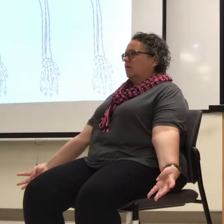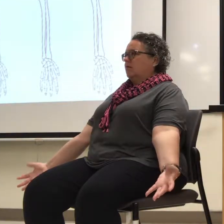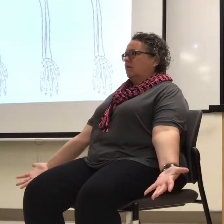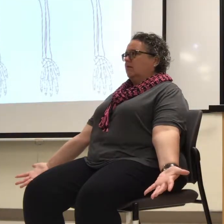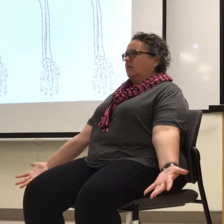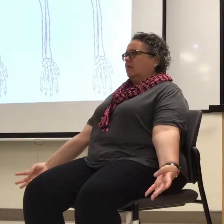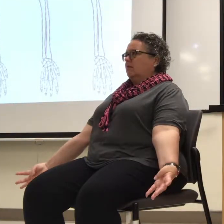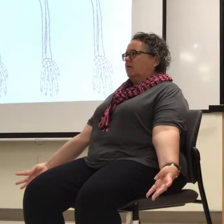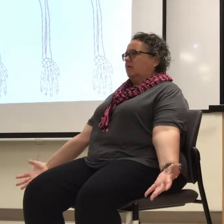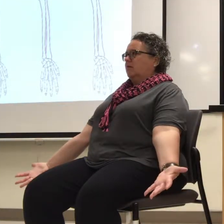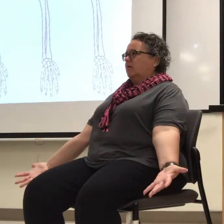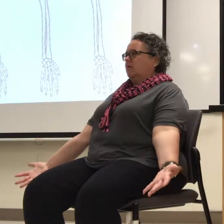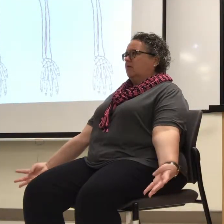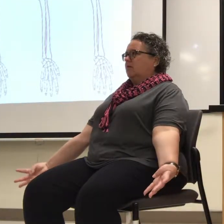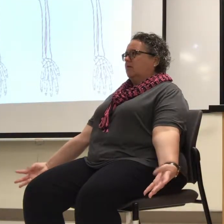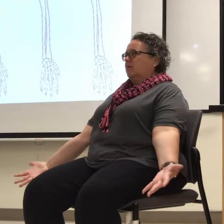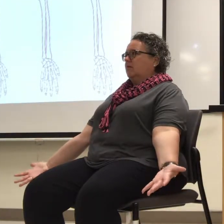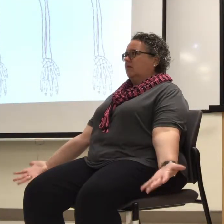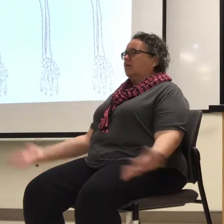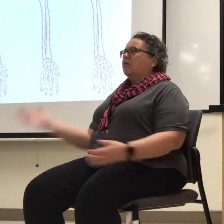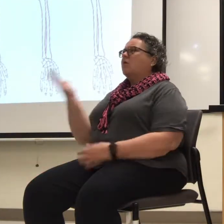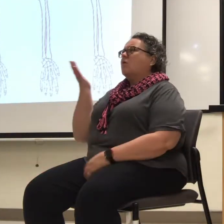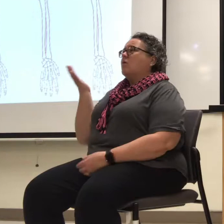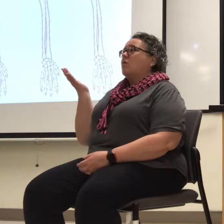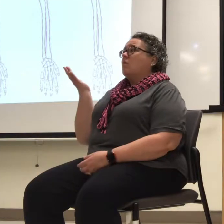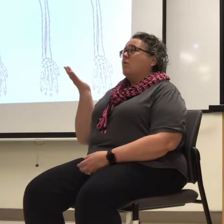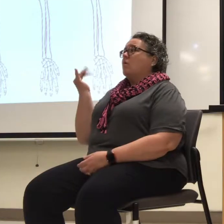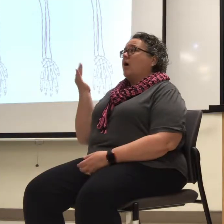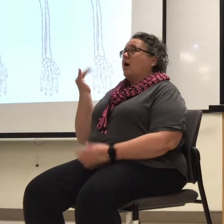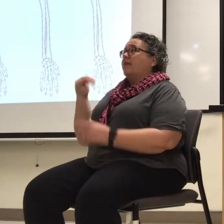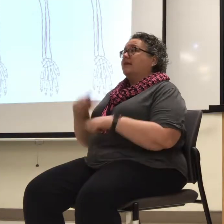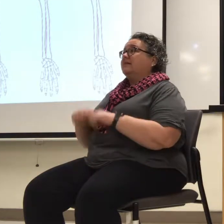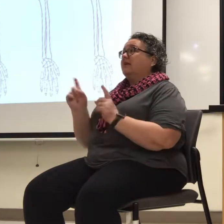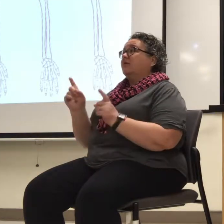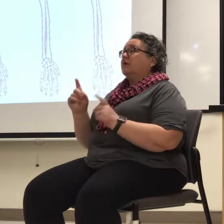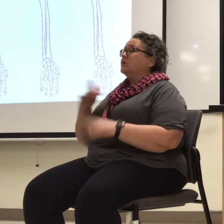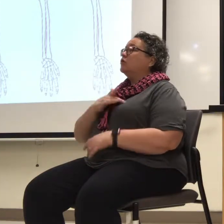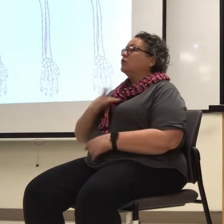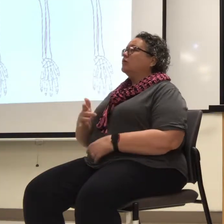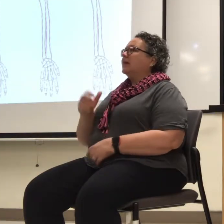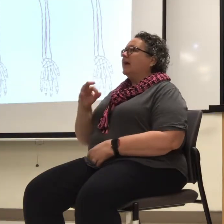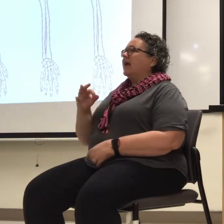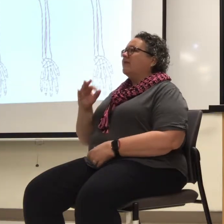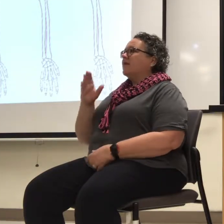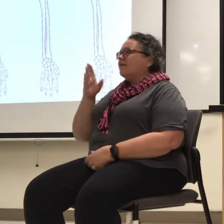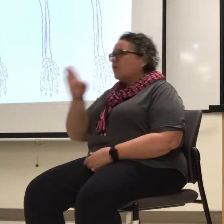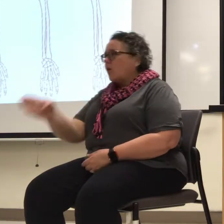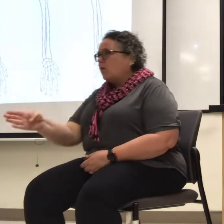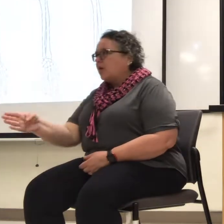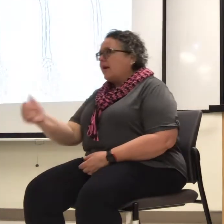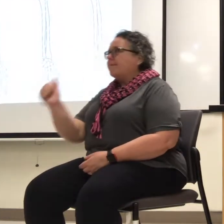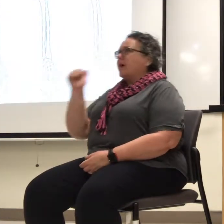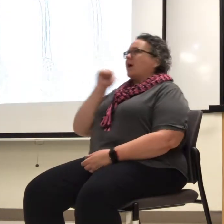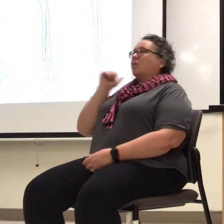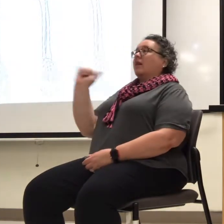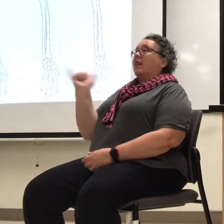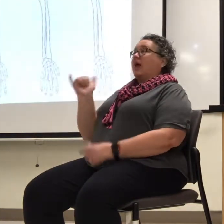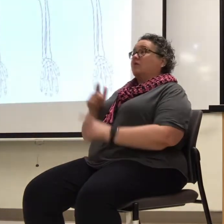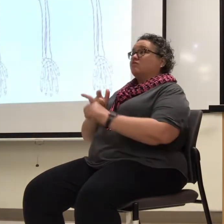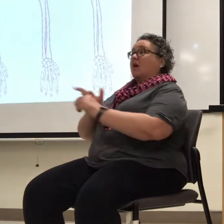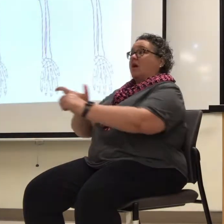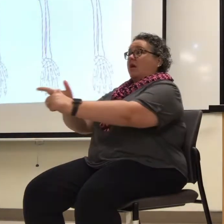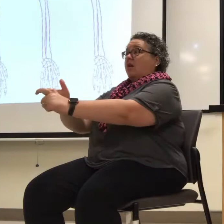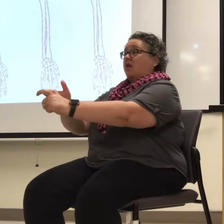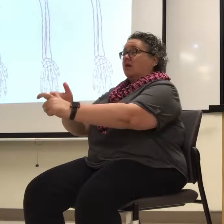Now the reason why that's different, normally when you move things forwards and backwards, you know, like when you run,